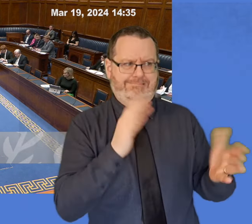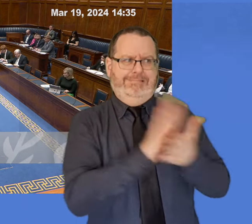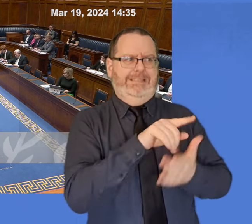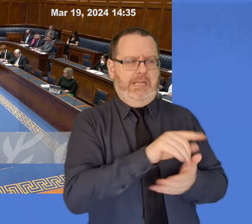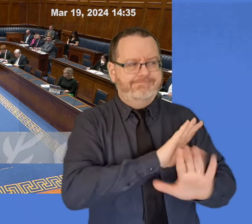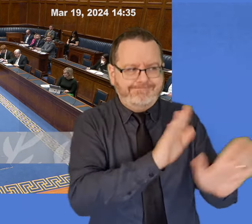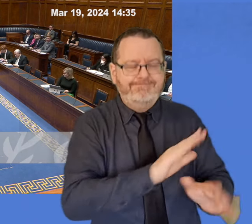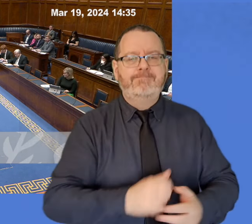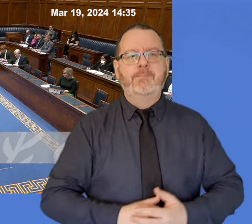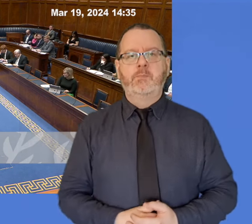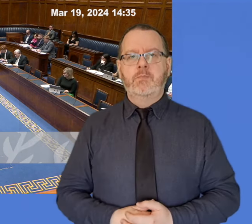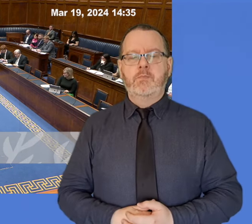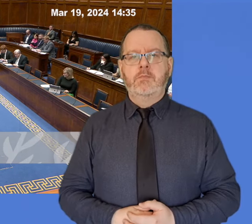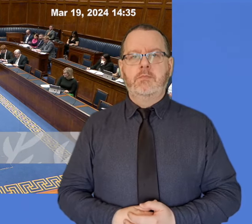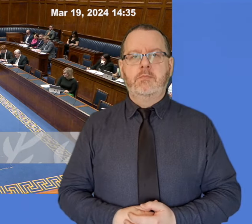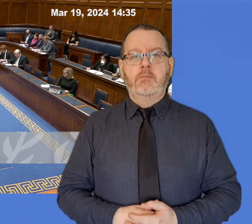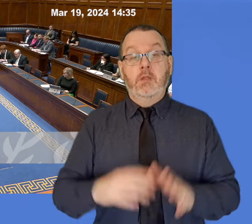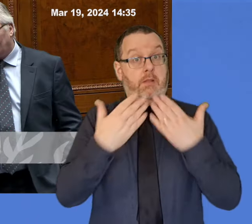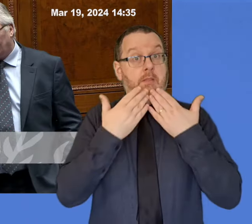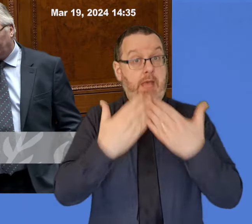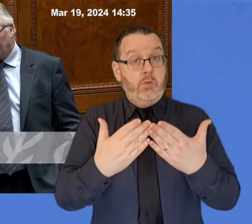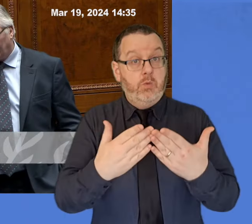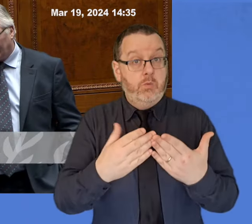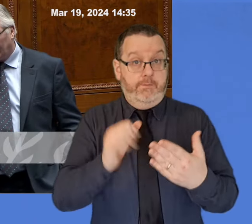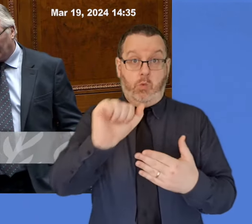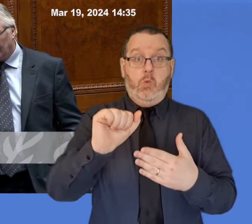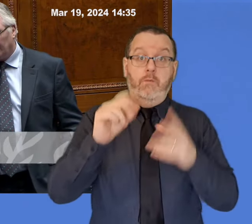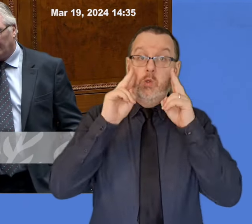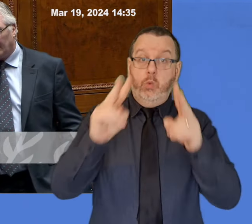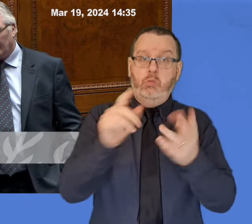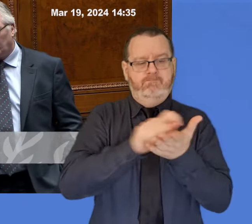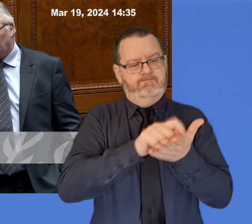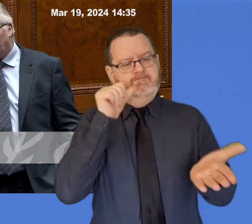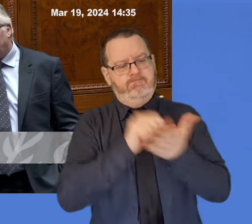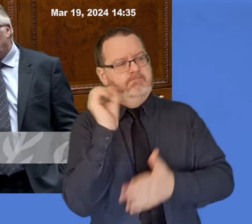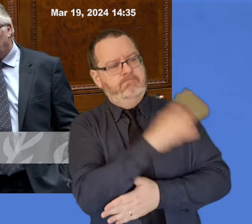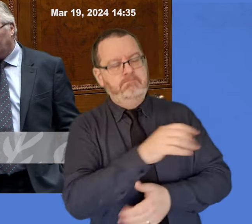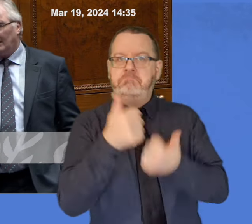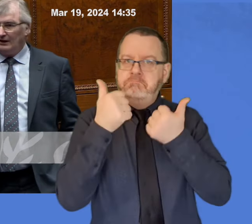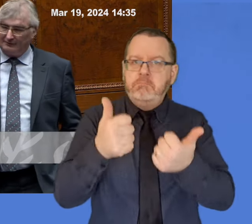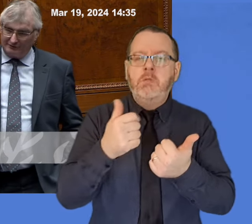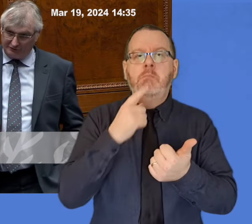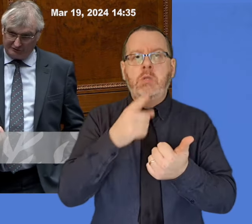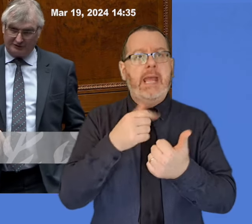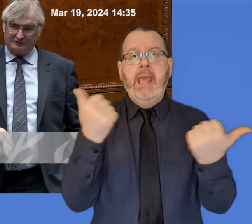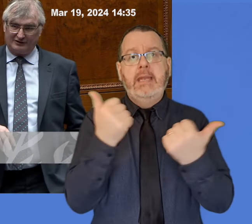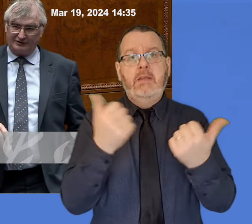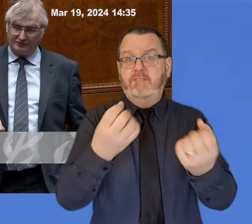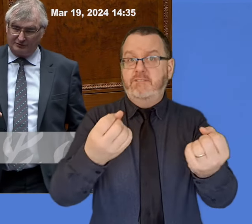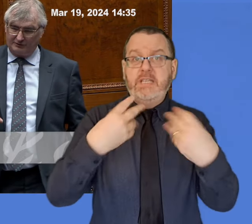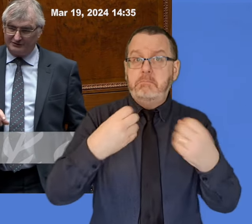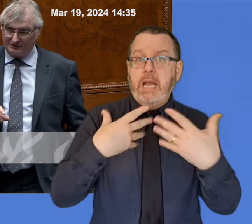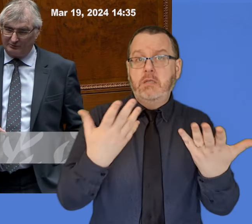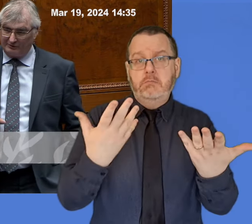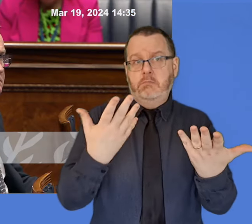position that he's taken. Just like to ask if he has had any feedback as to regards what might happen after the current consultation